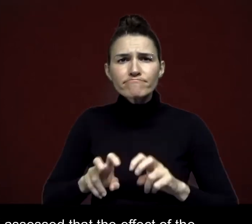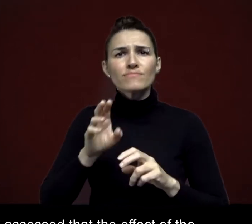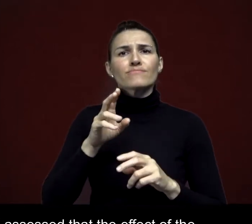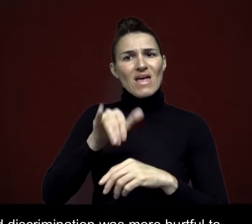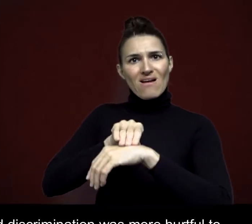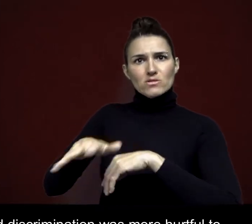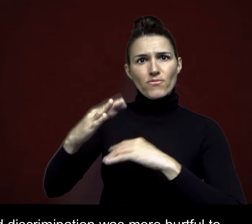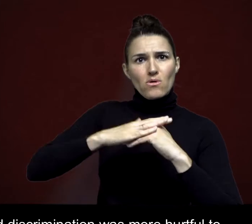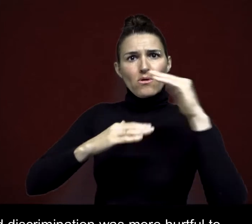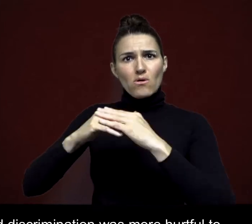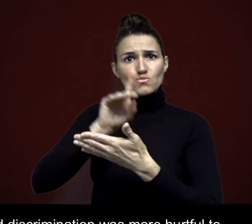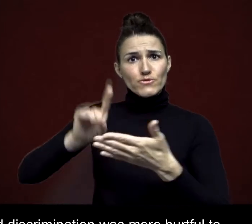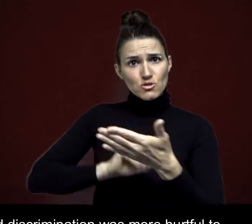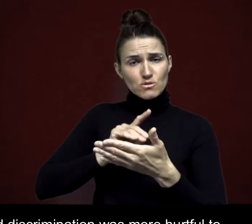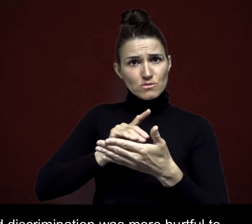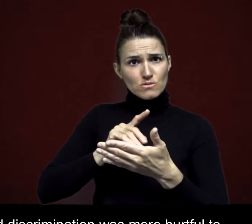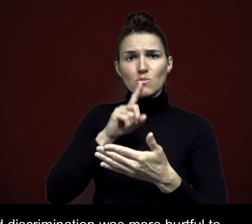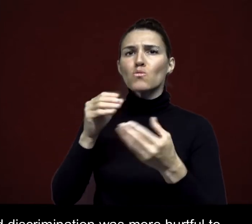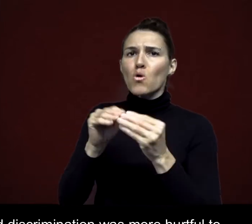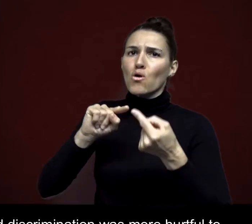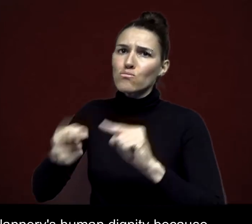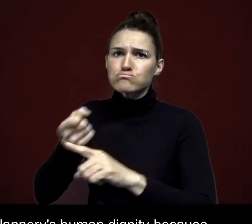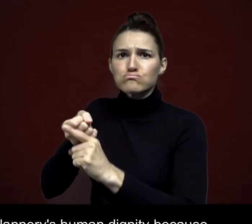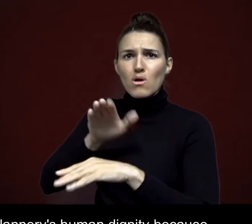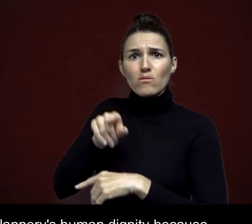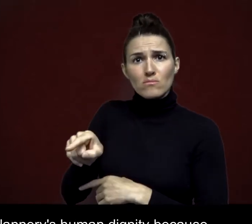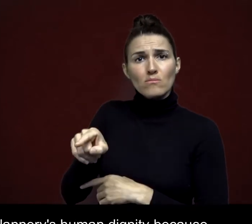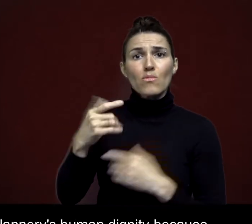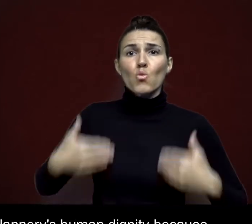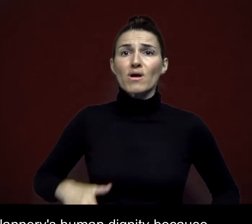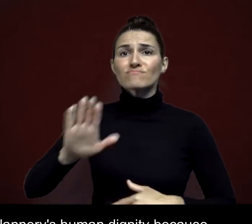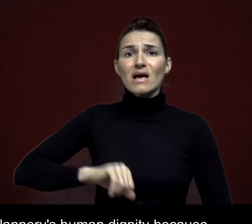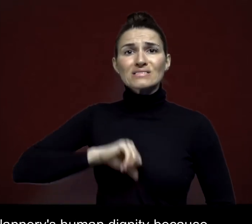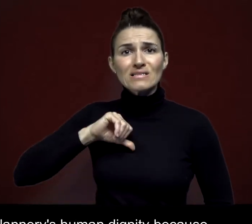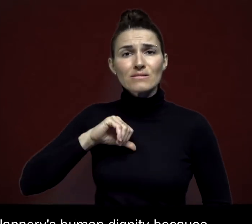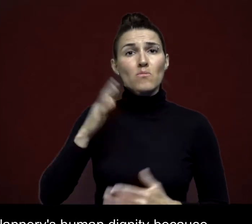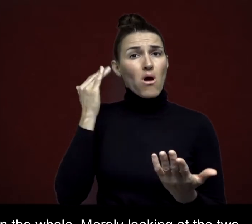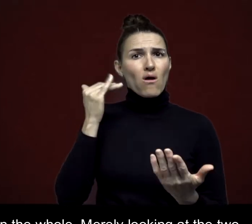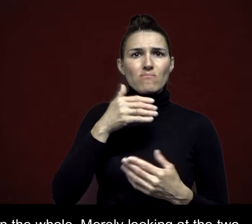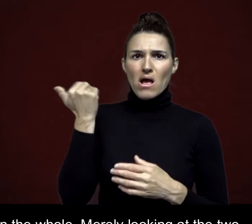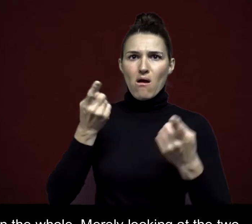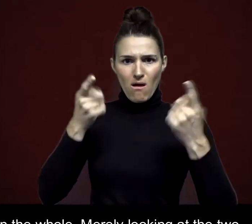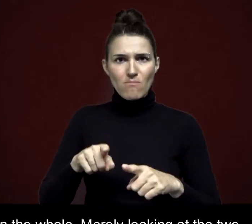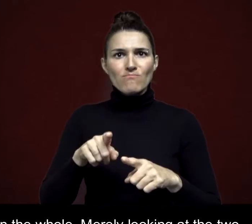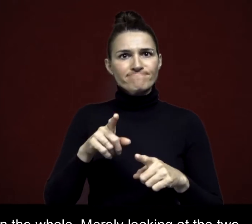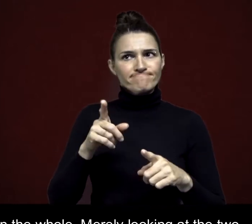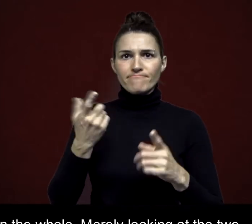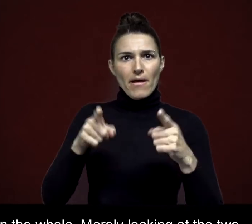of the compounded discrimination was more hurtful to Ms. Baylis Flannery's human dignity because it occurred on the whole. Merely looking at